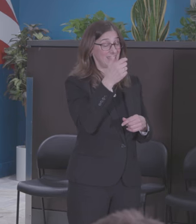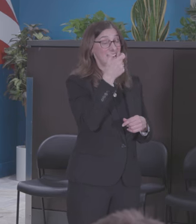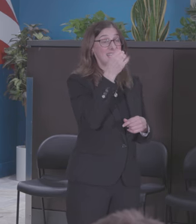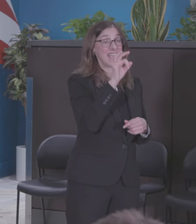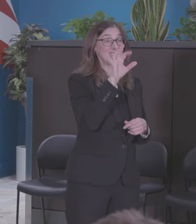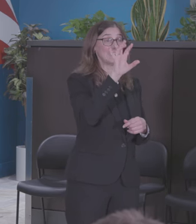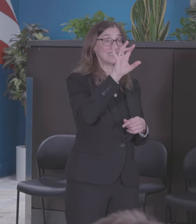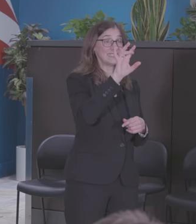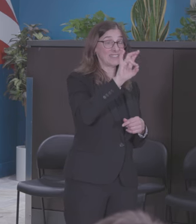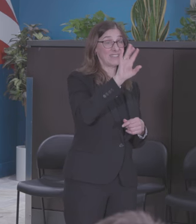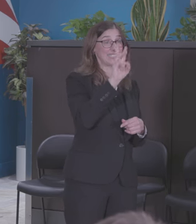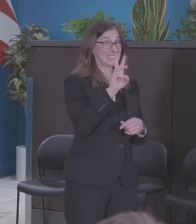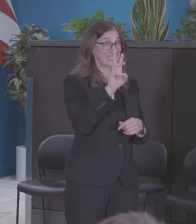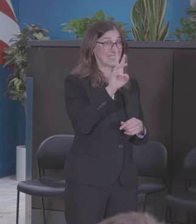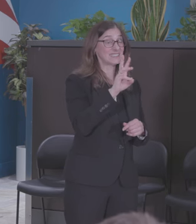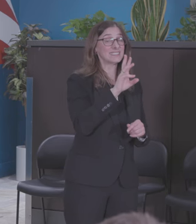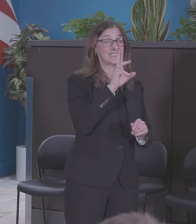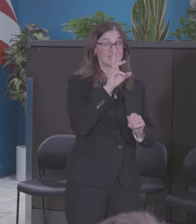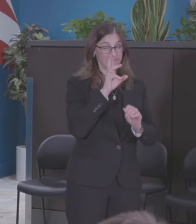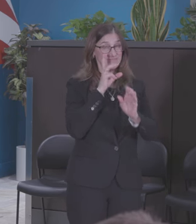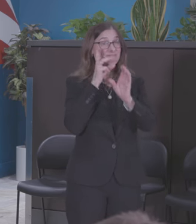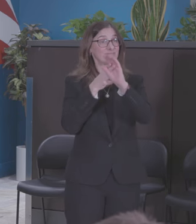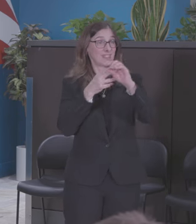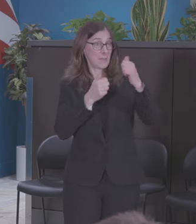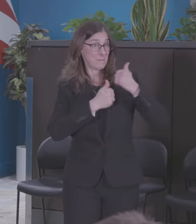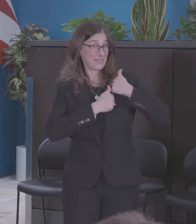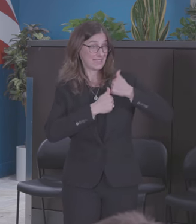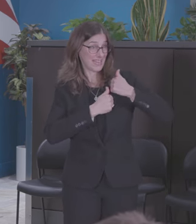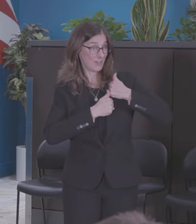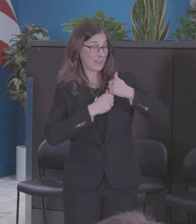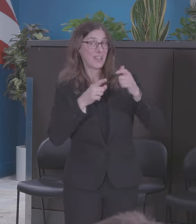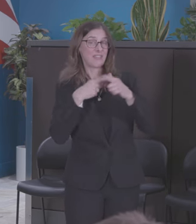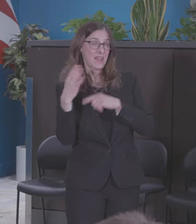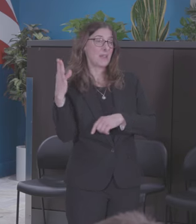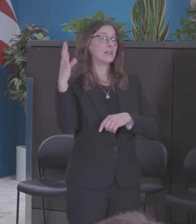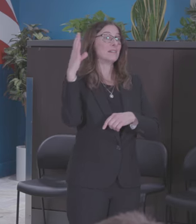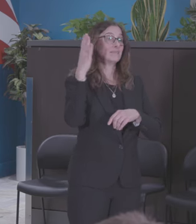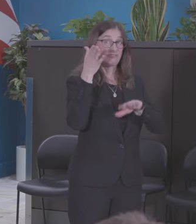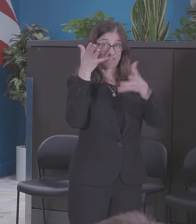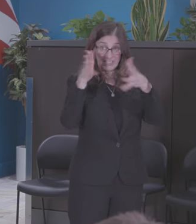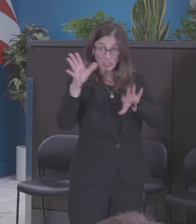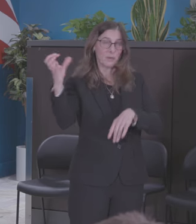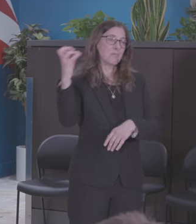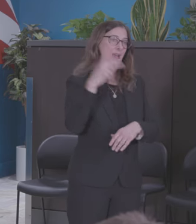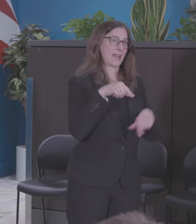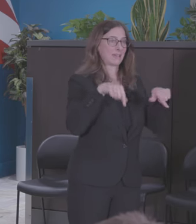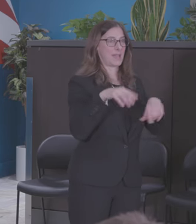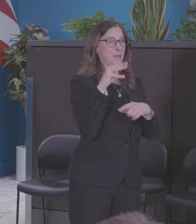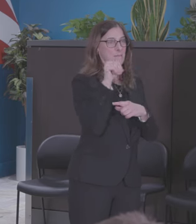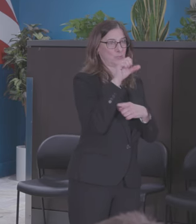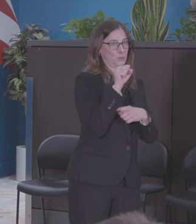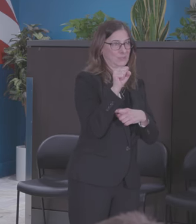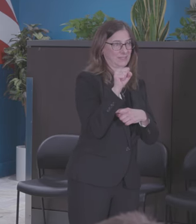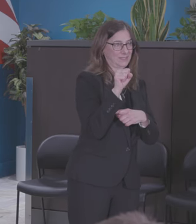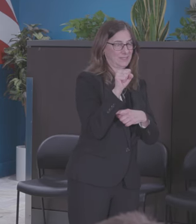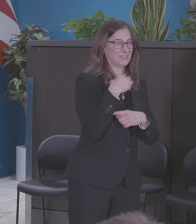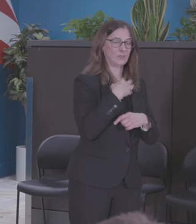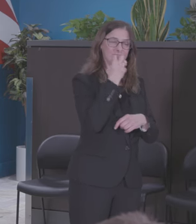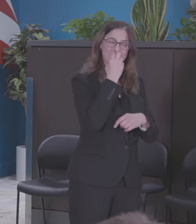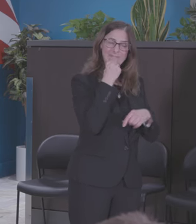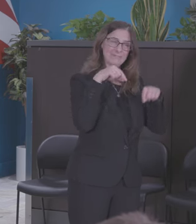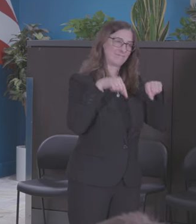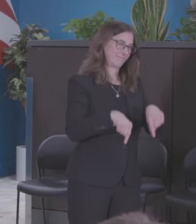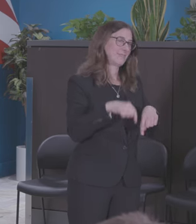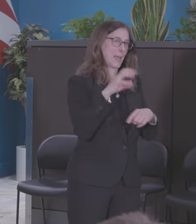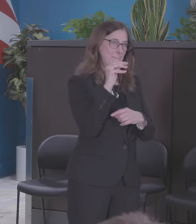Massachusetts after active duty. So now I've lived almost half my life here in the Commonwealth of Massachusetts. However, more